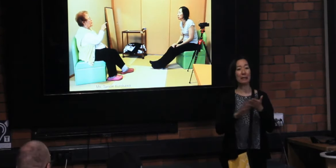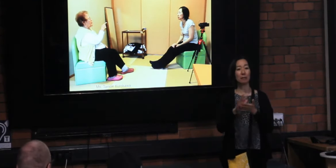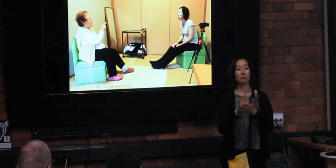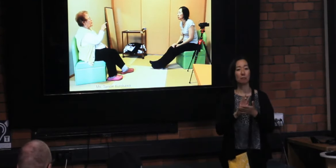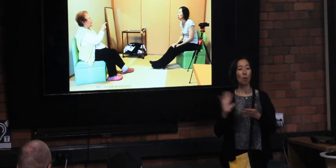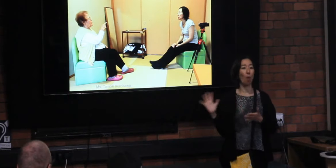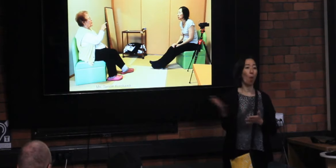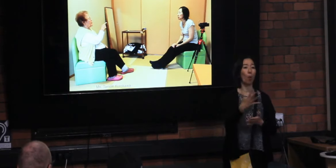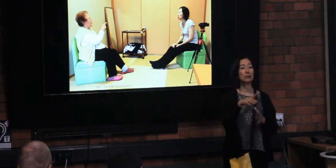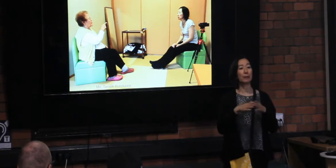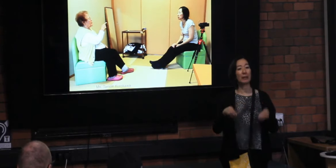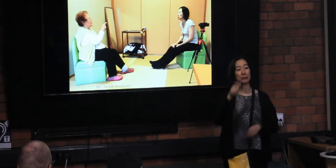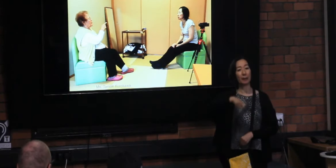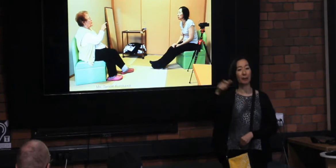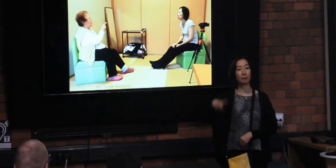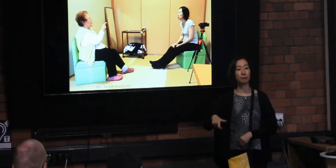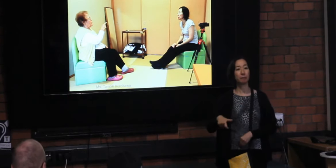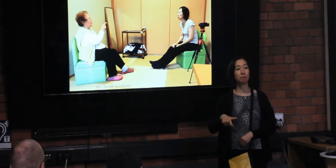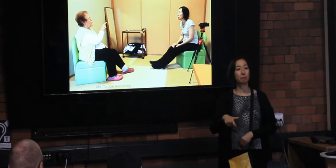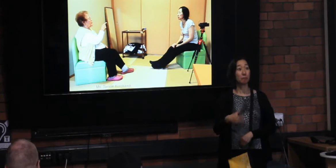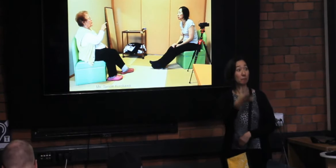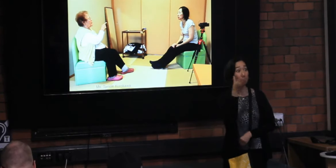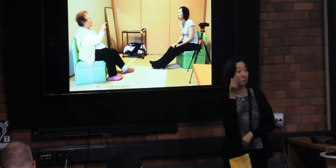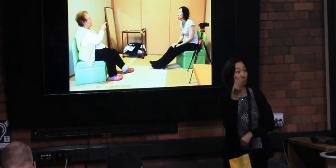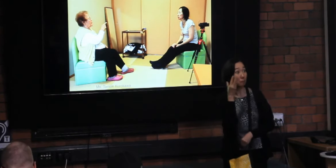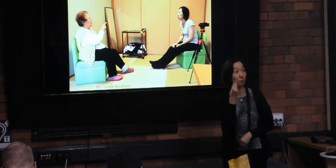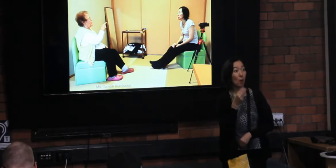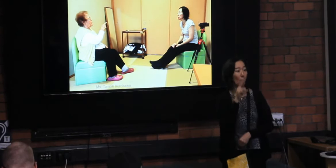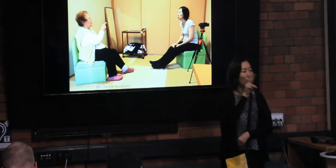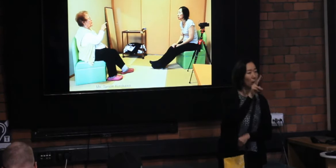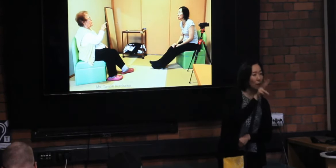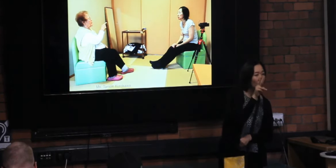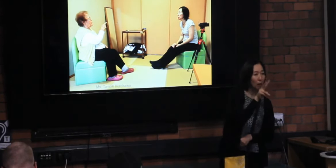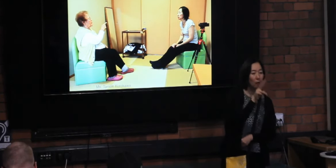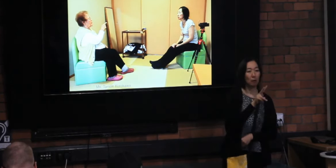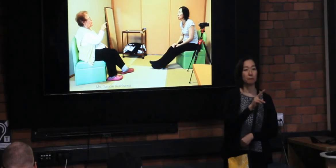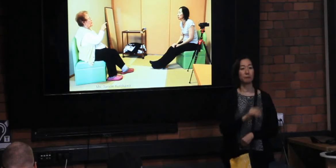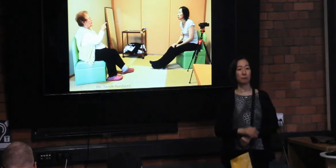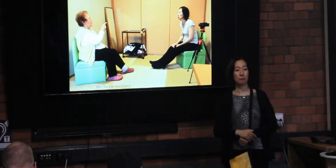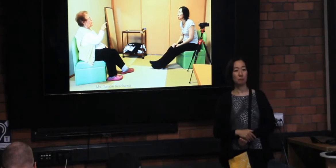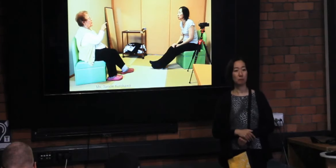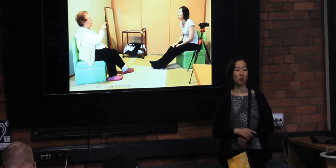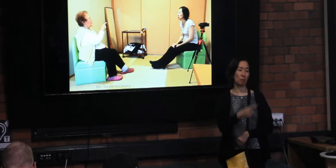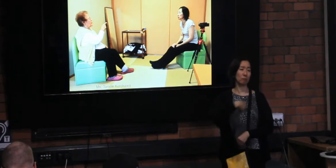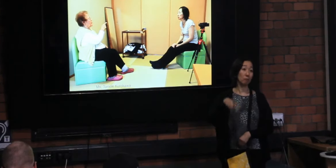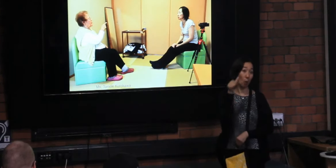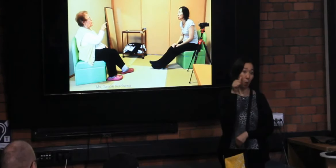of publicity on television and in the news, which means that people who hear